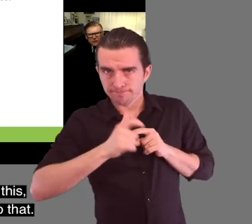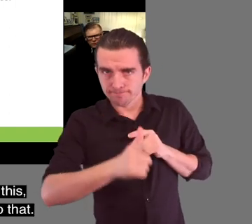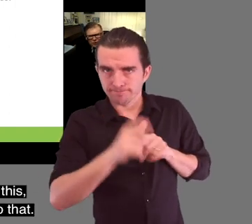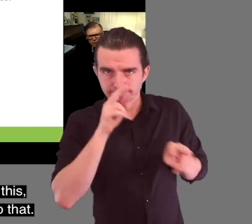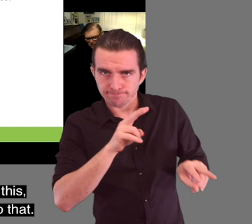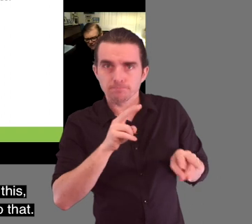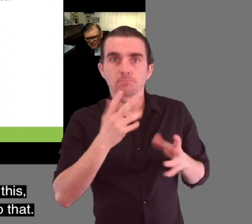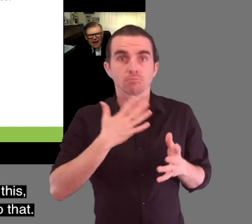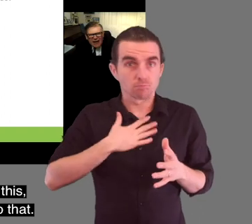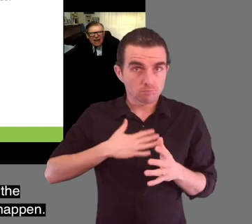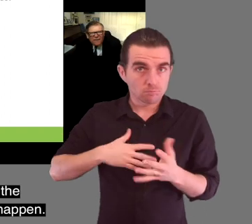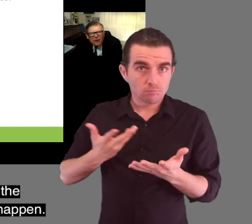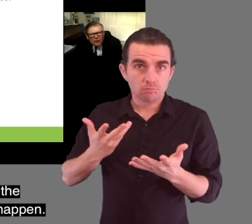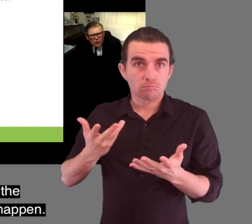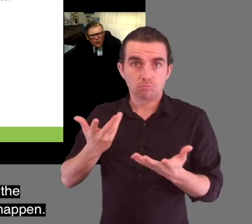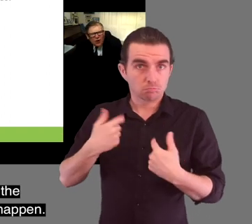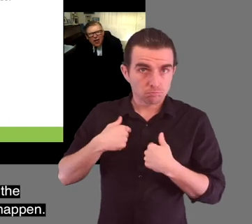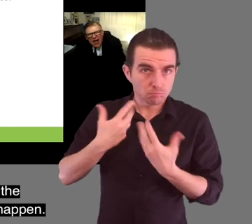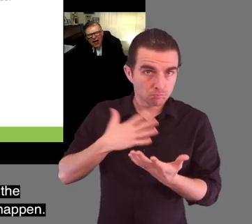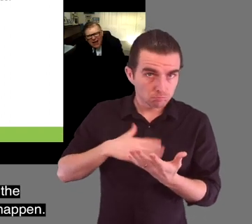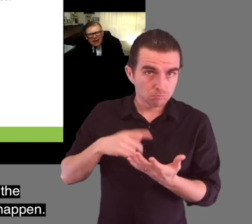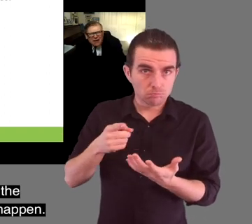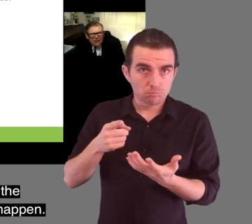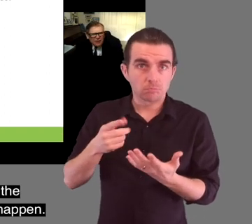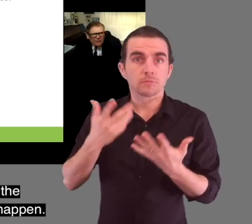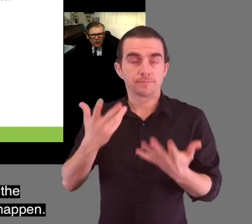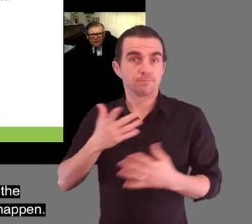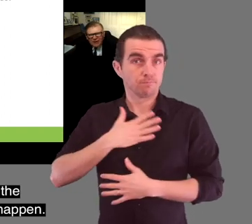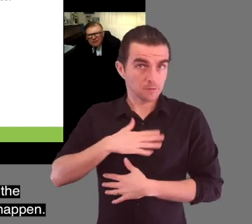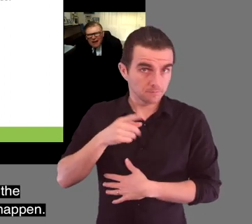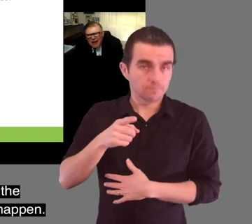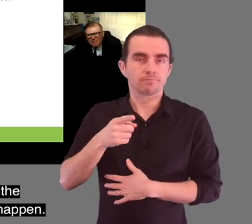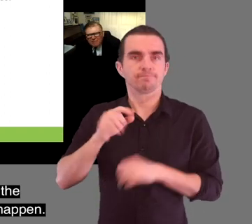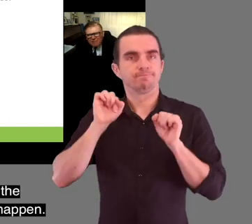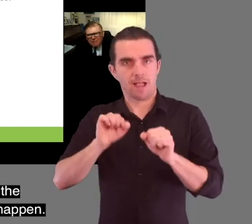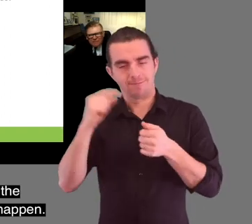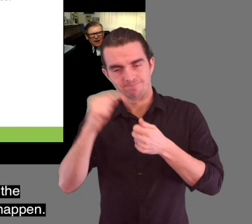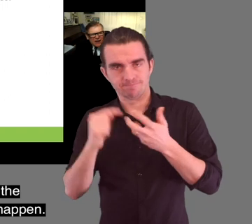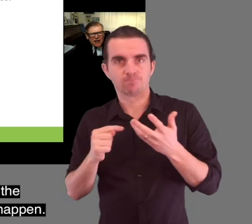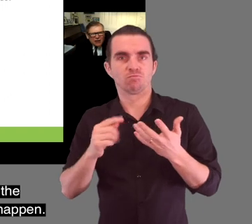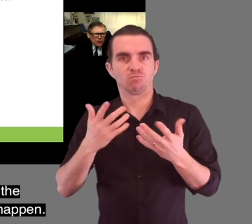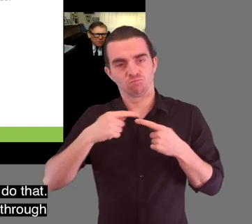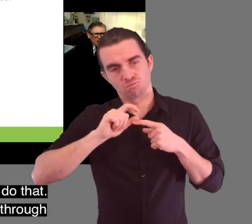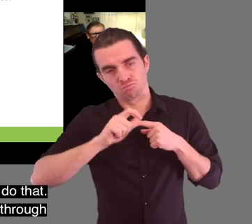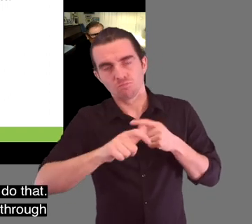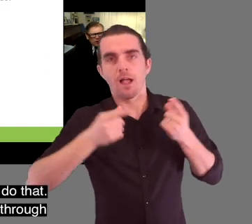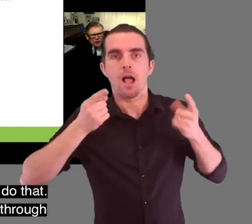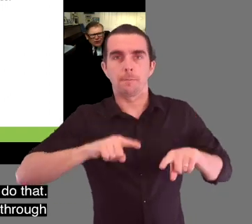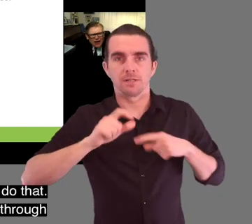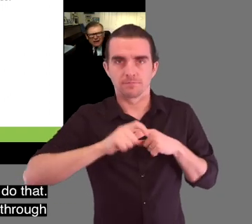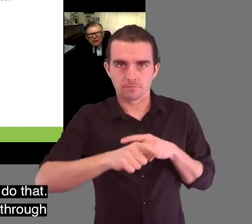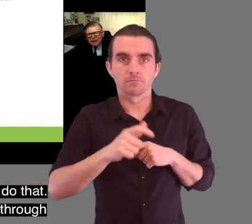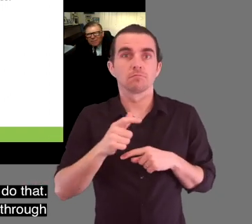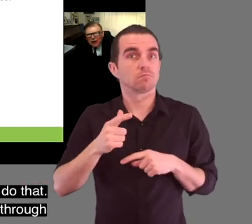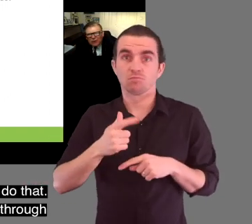do this or do you want to do that? If you do A, then the following things may happen. So you might not want to